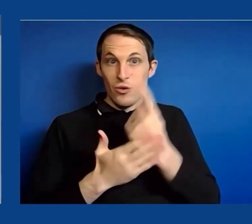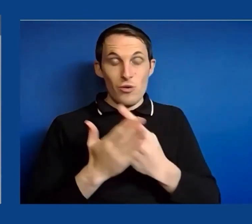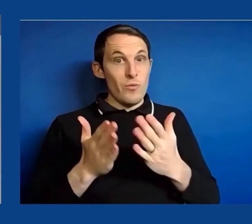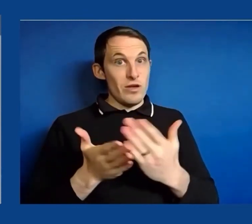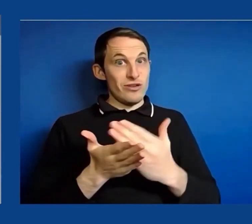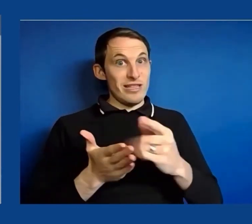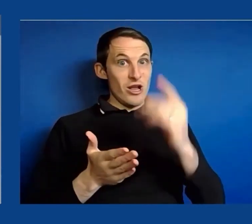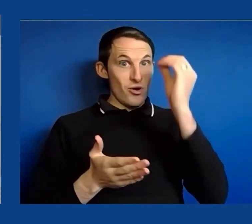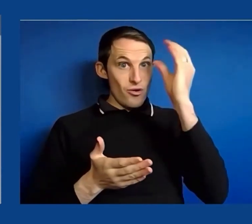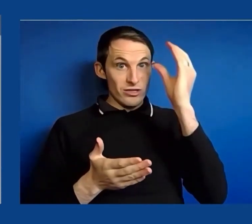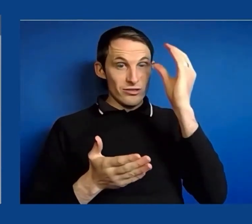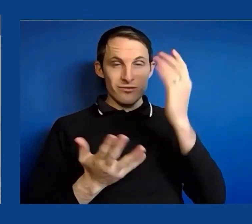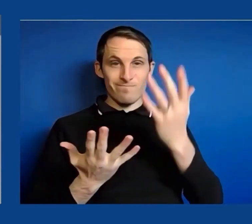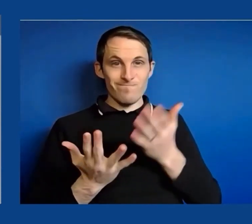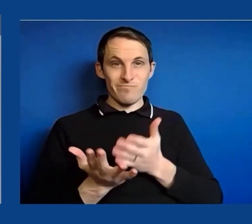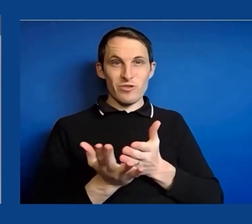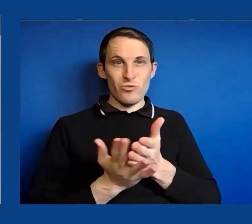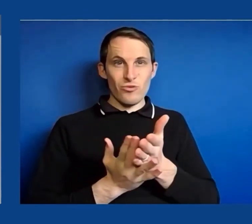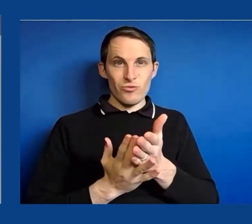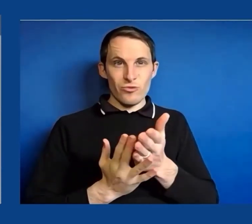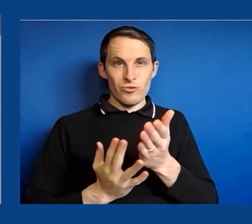through